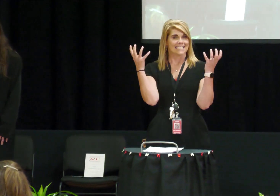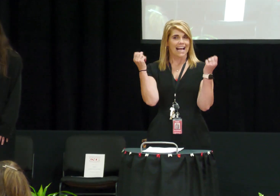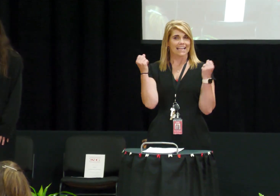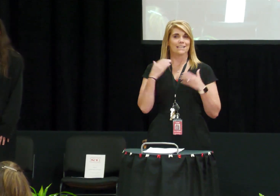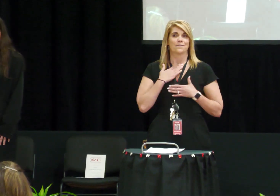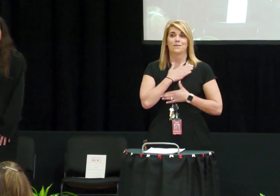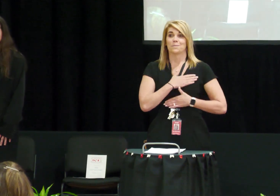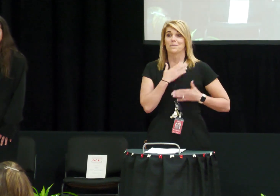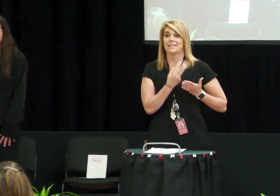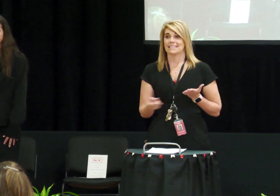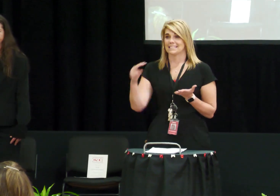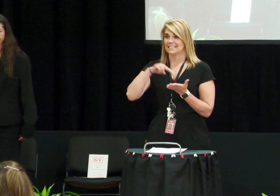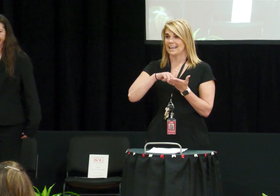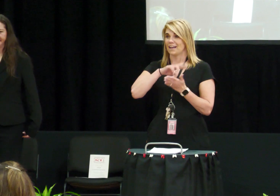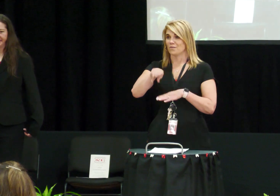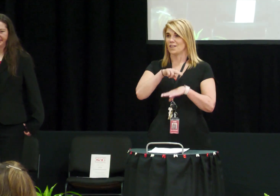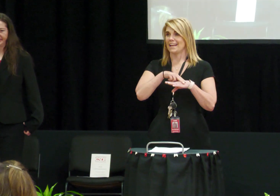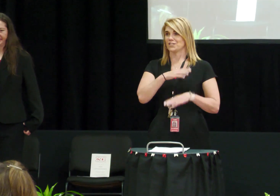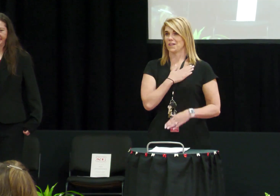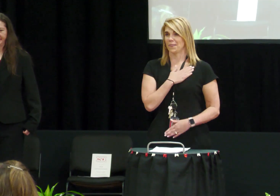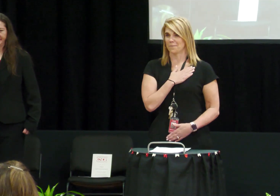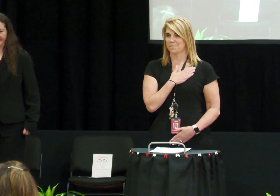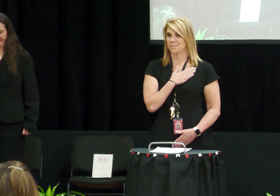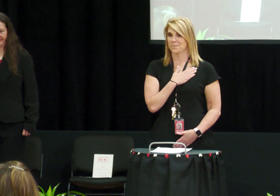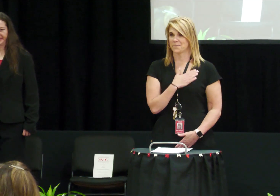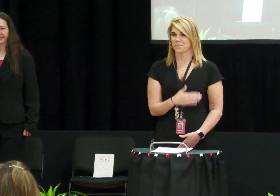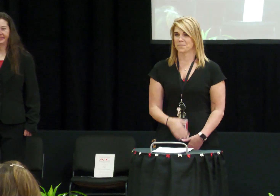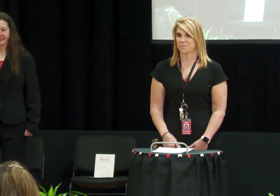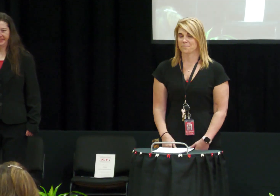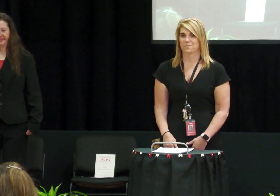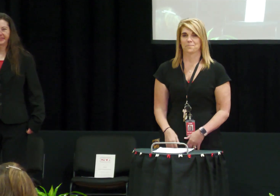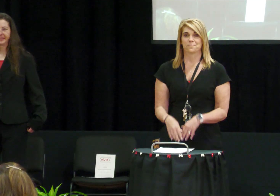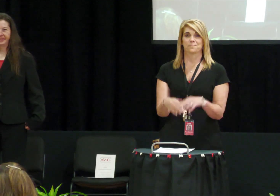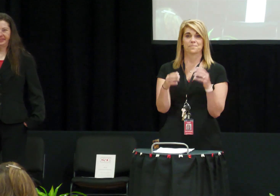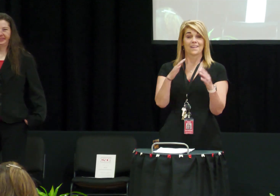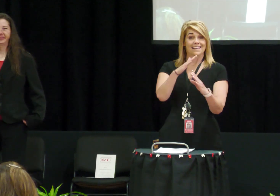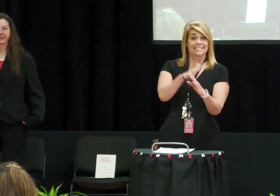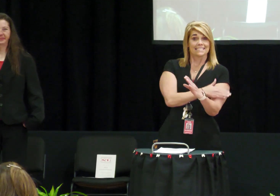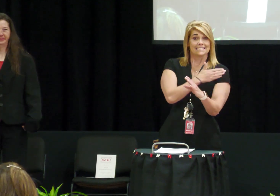This is Tara signing. Please remain standing for the national anthem.